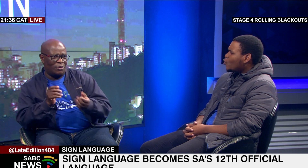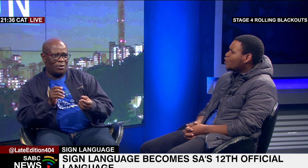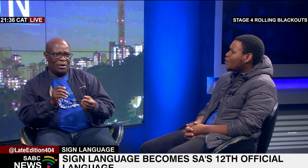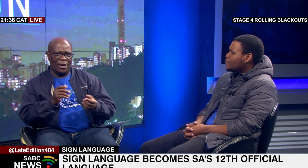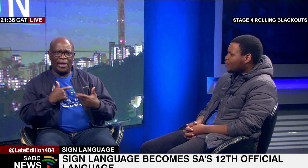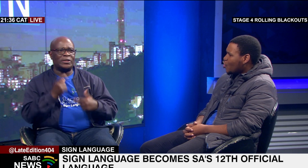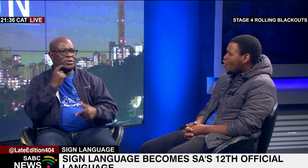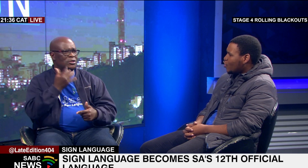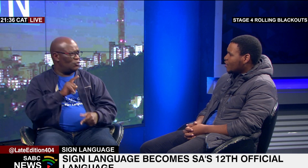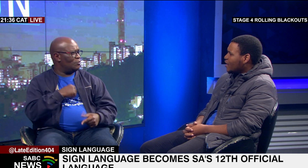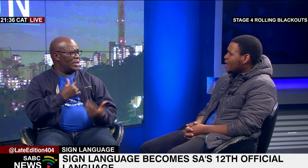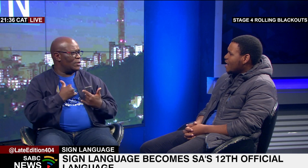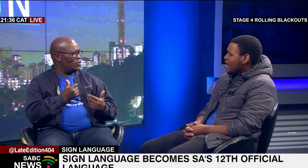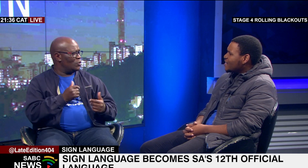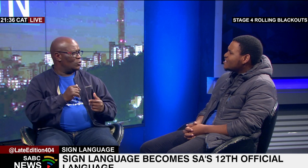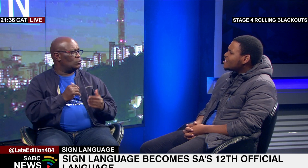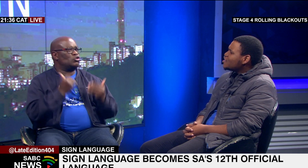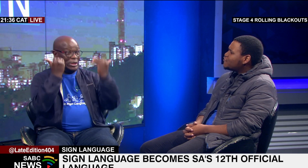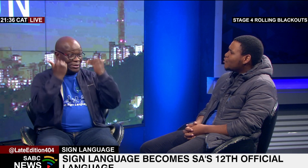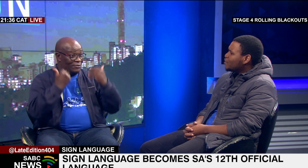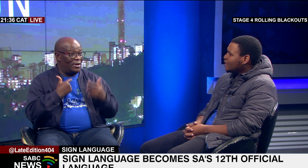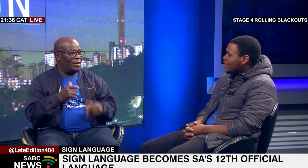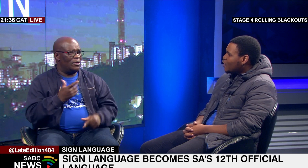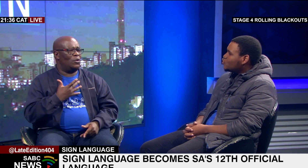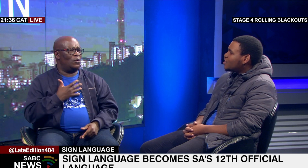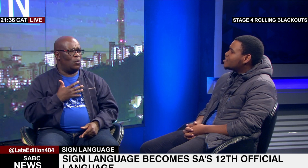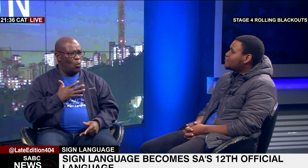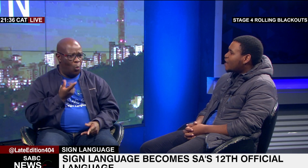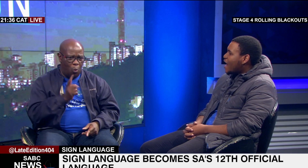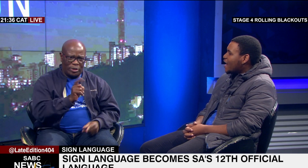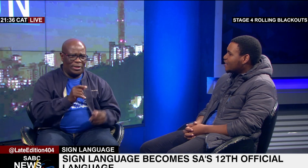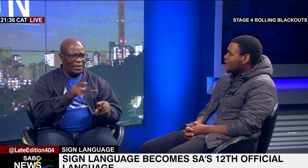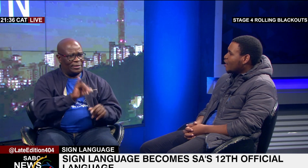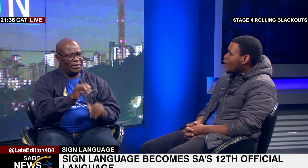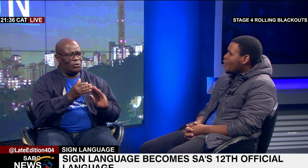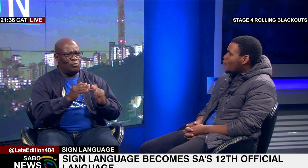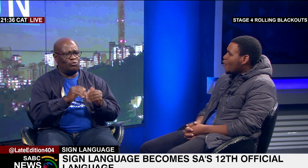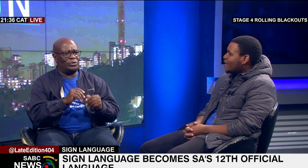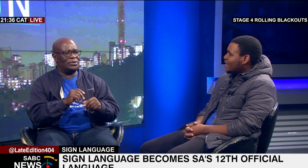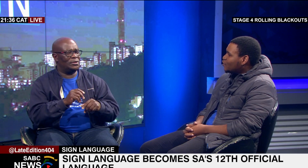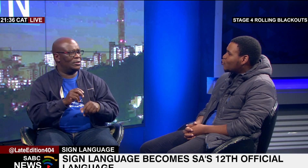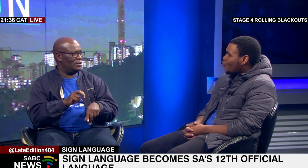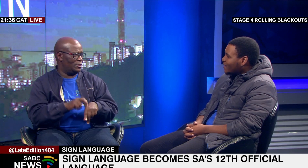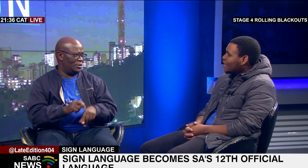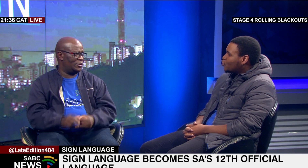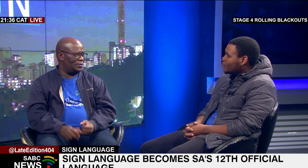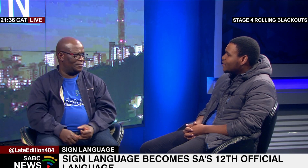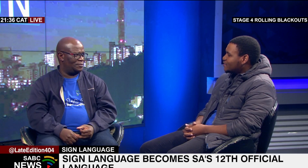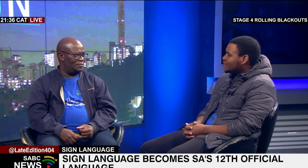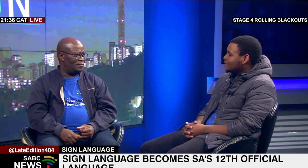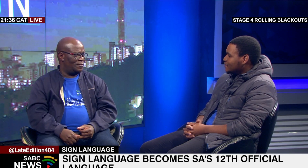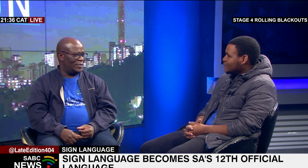do I belong? And it is easy for me now to justify what that community